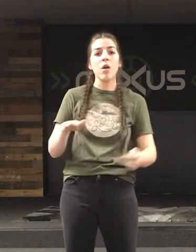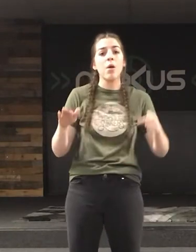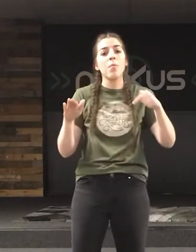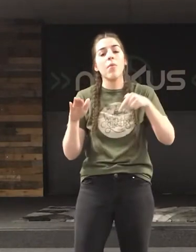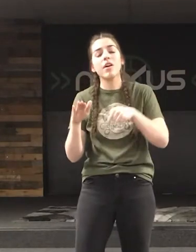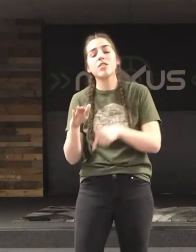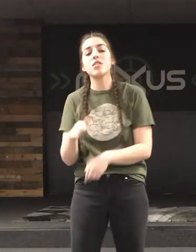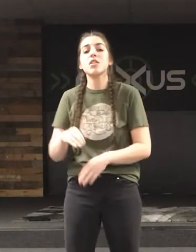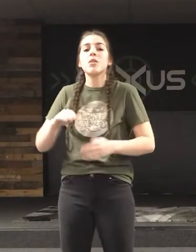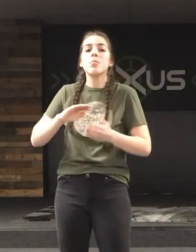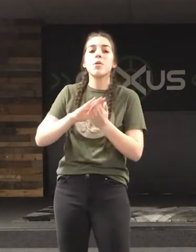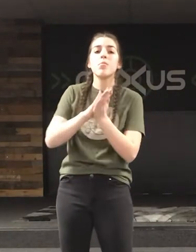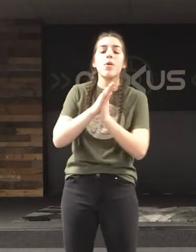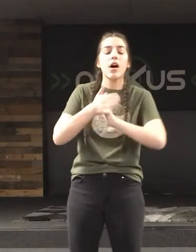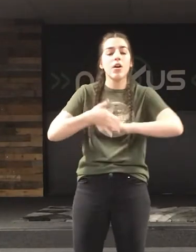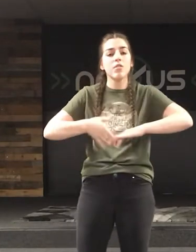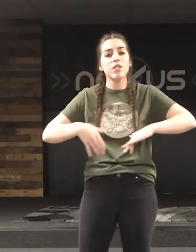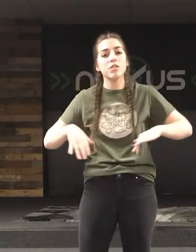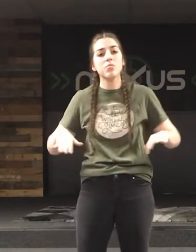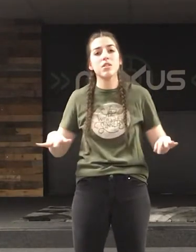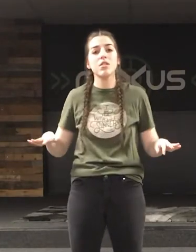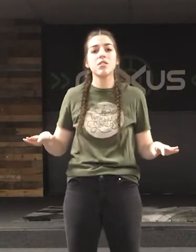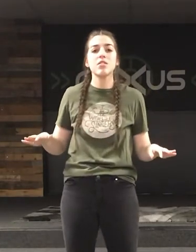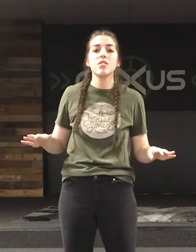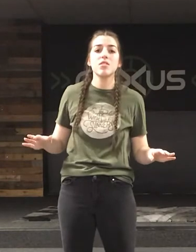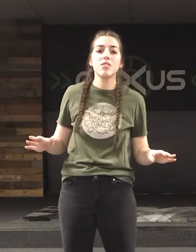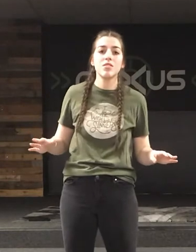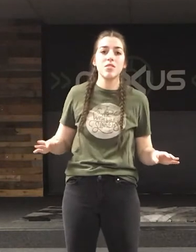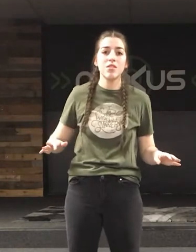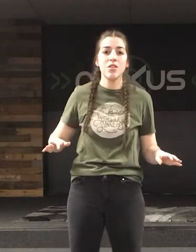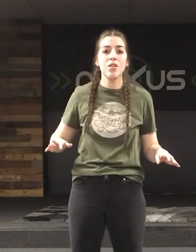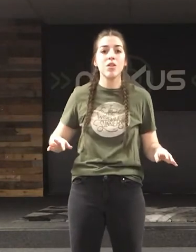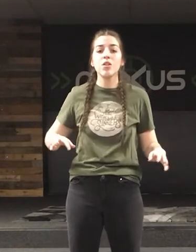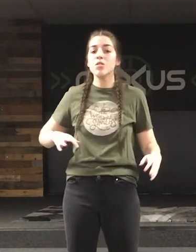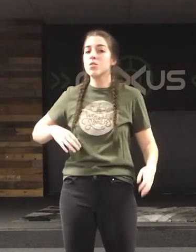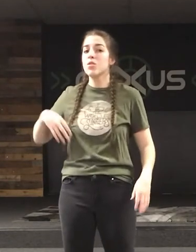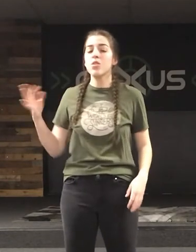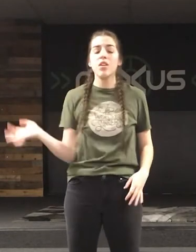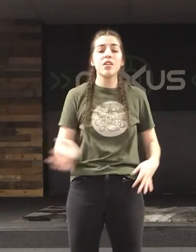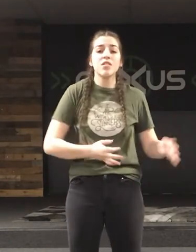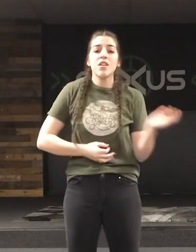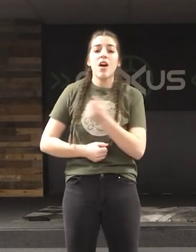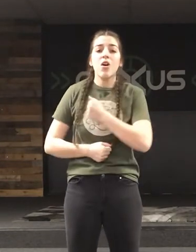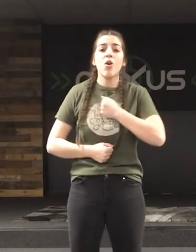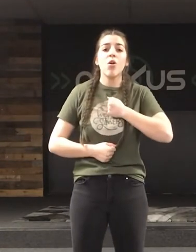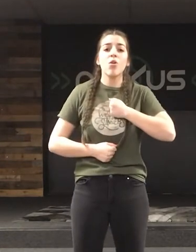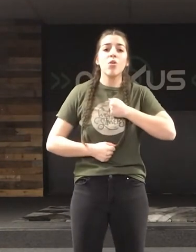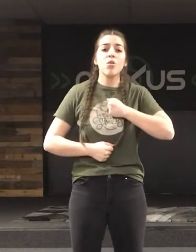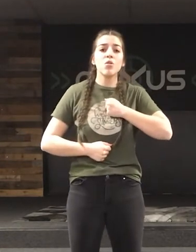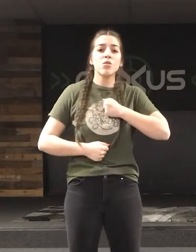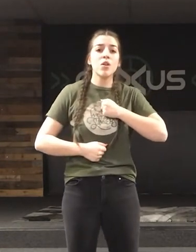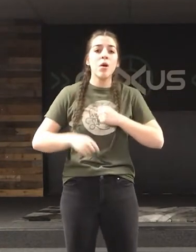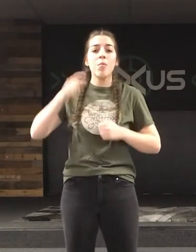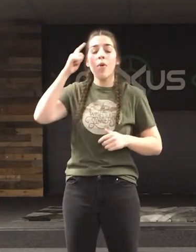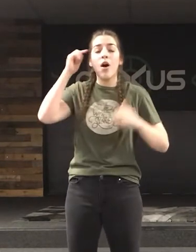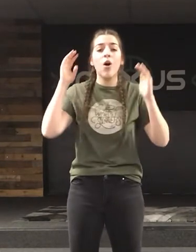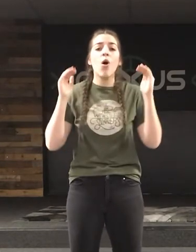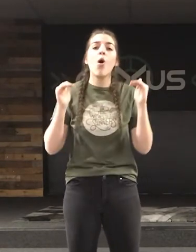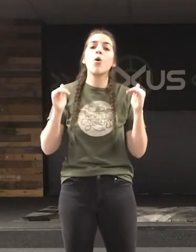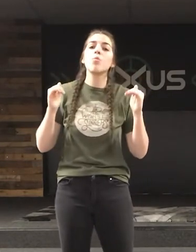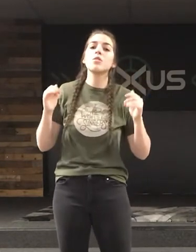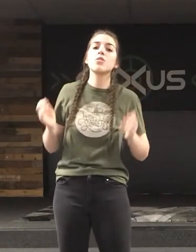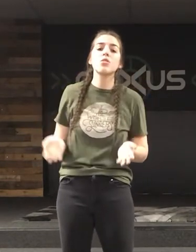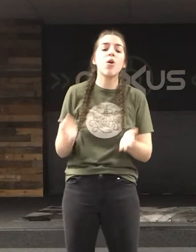love, my deep and boundless peace. To this I hold,